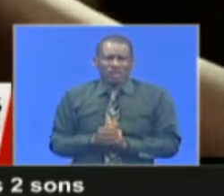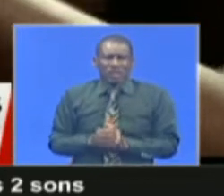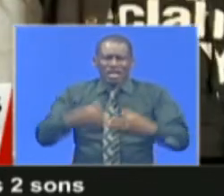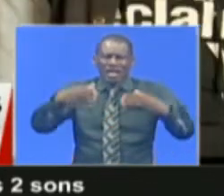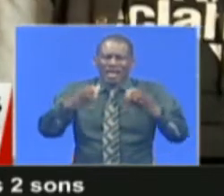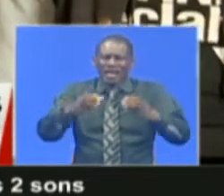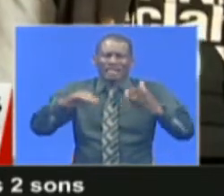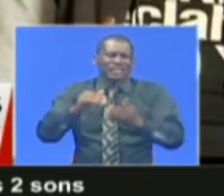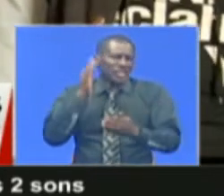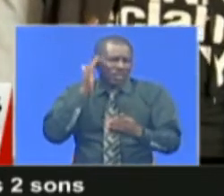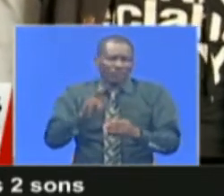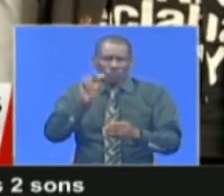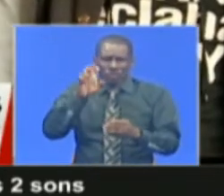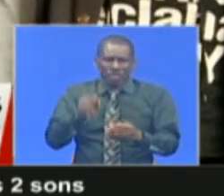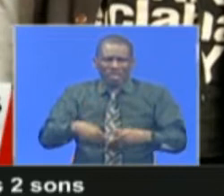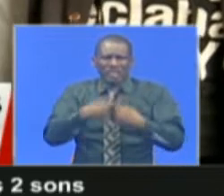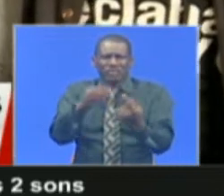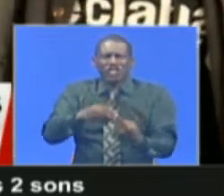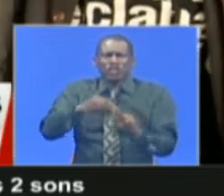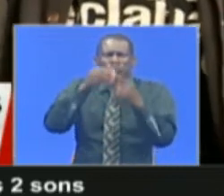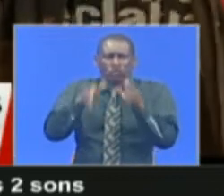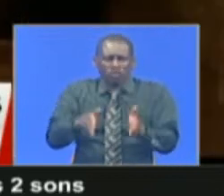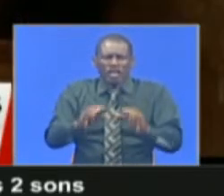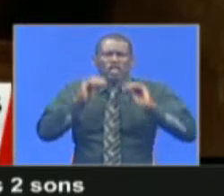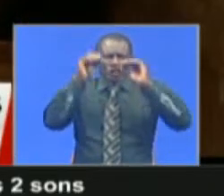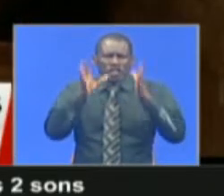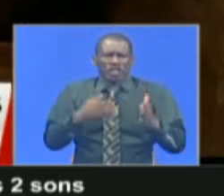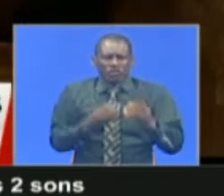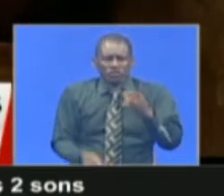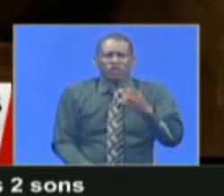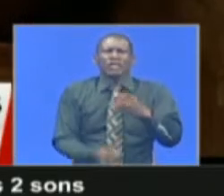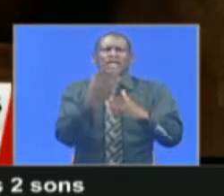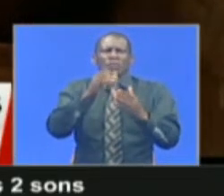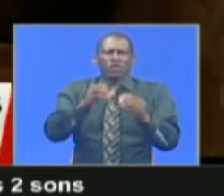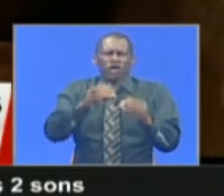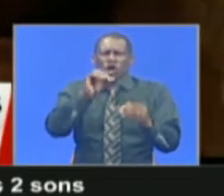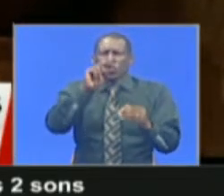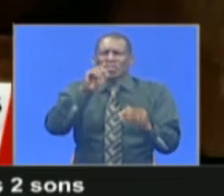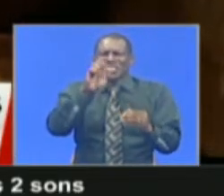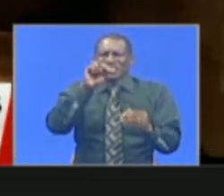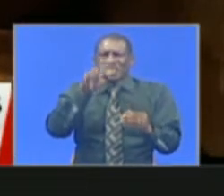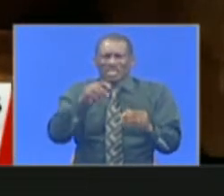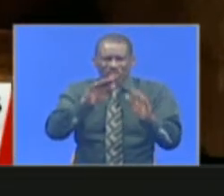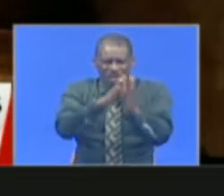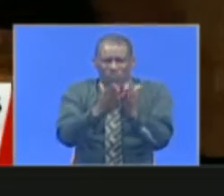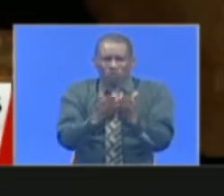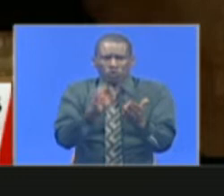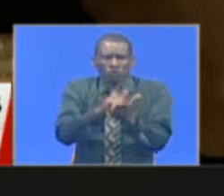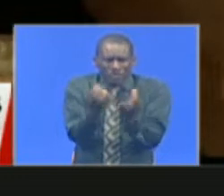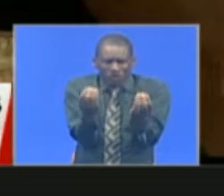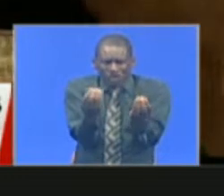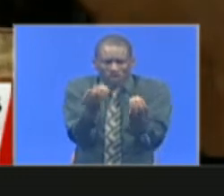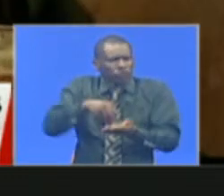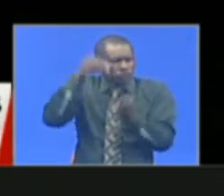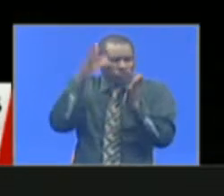Classes in the deaf unit are offered in a special way. Their teachers have to create the content on their textbooks so that it is easy for the